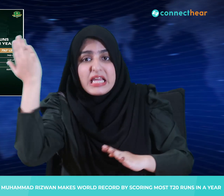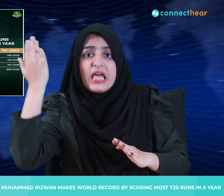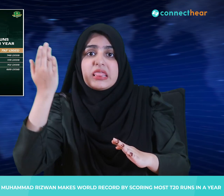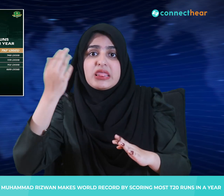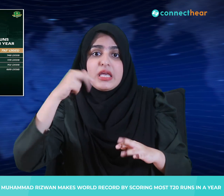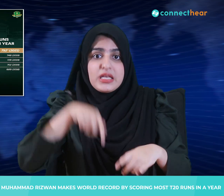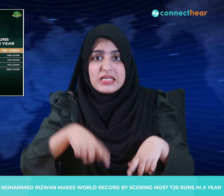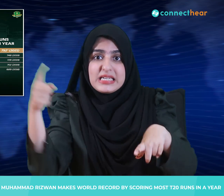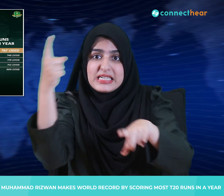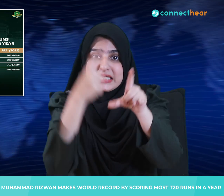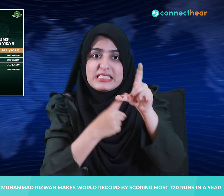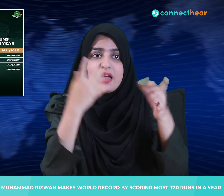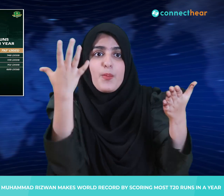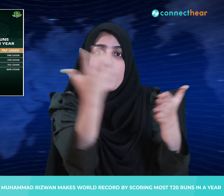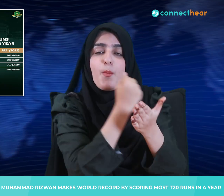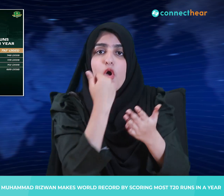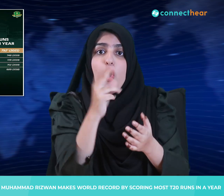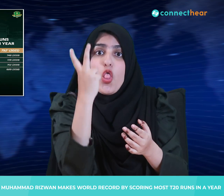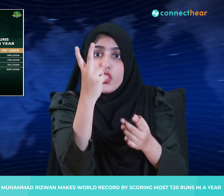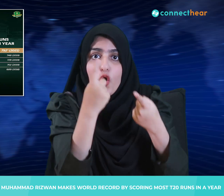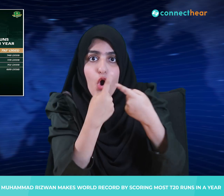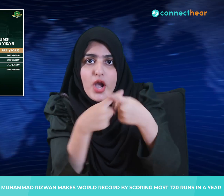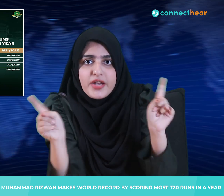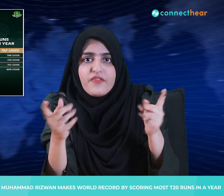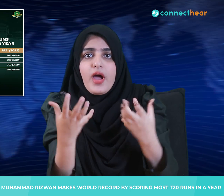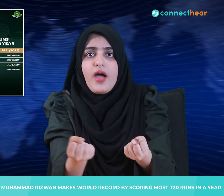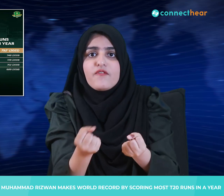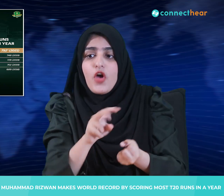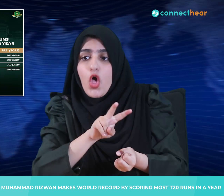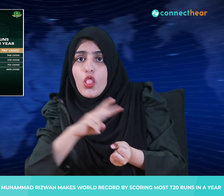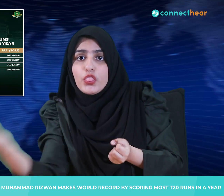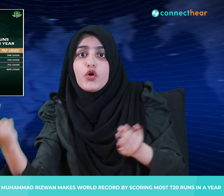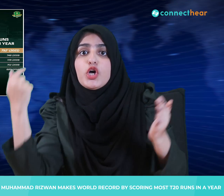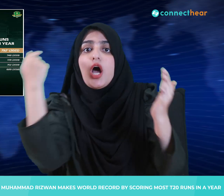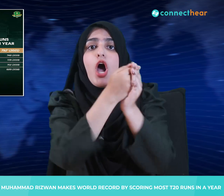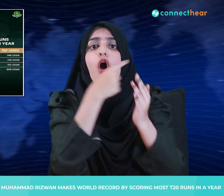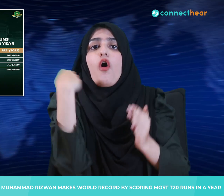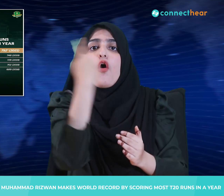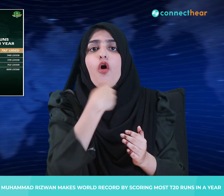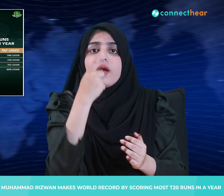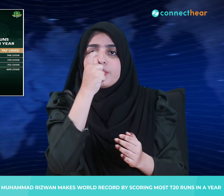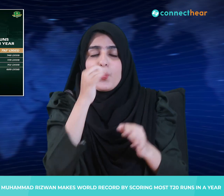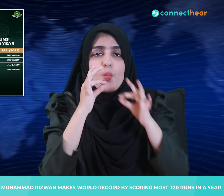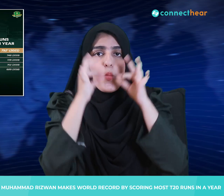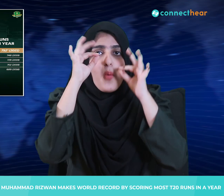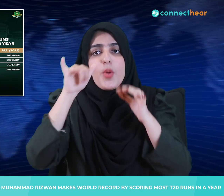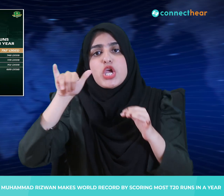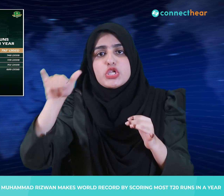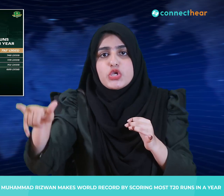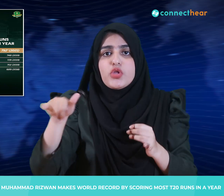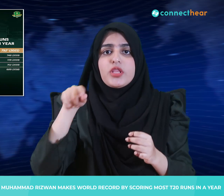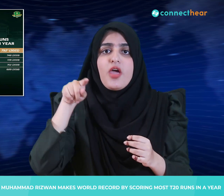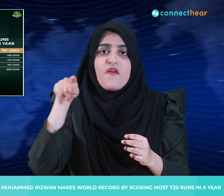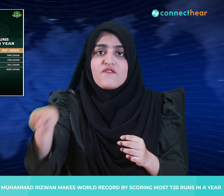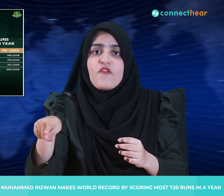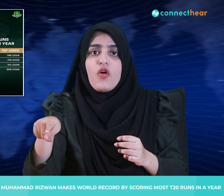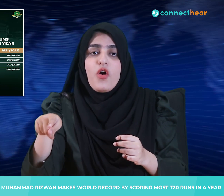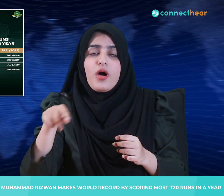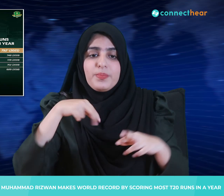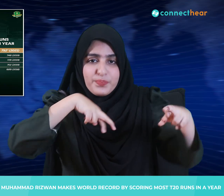in a calendar year in 2 formats. The other record was made by Mohammad Yusuf after scoring